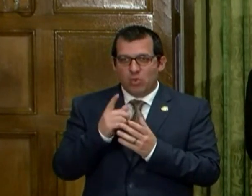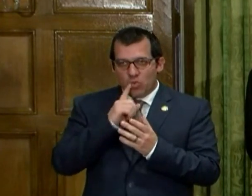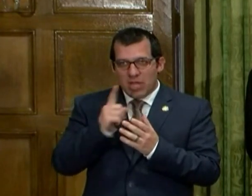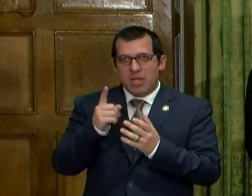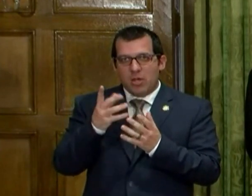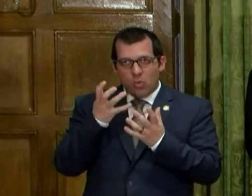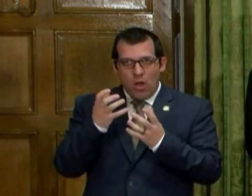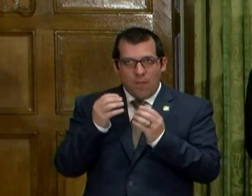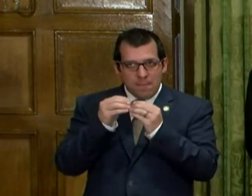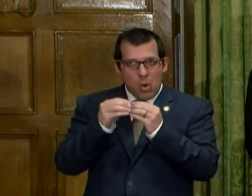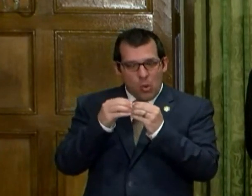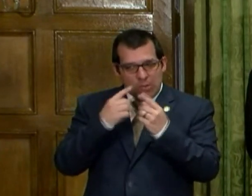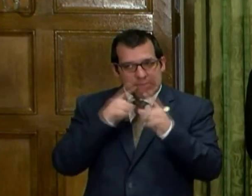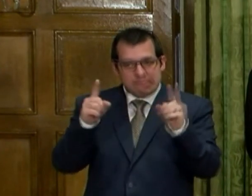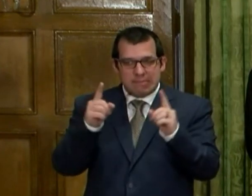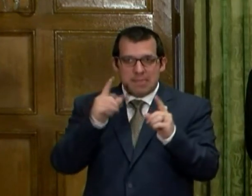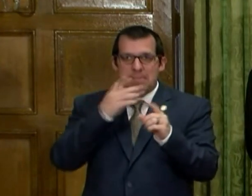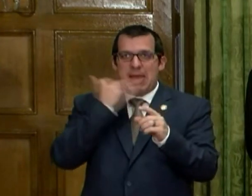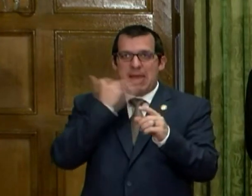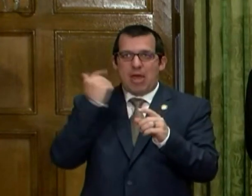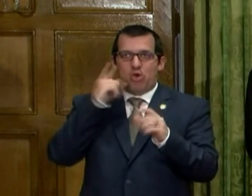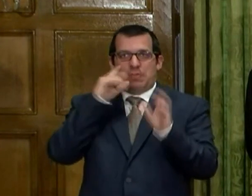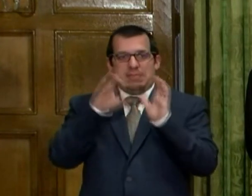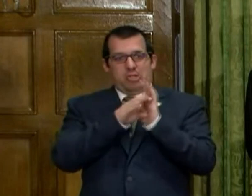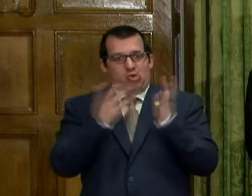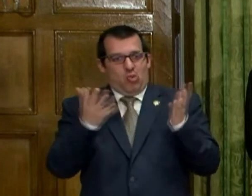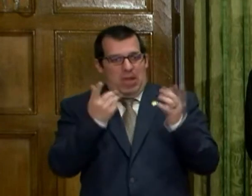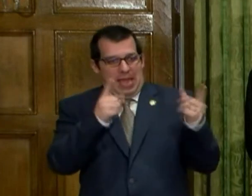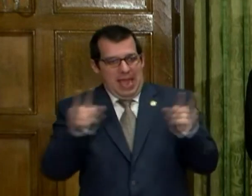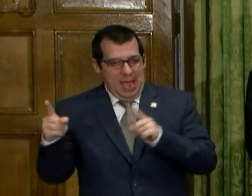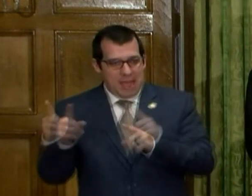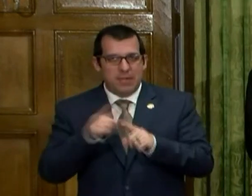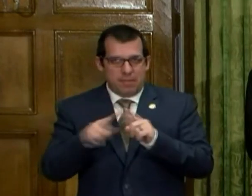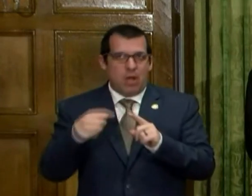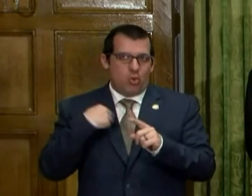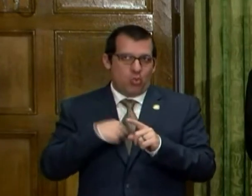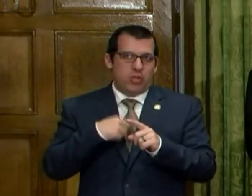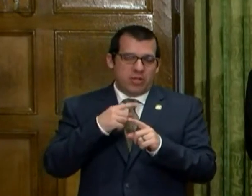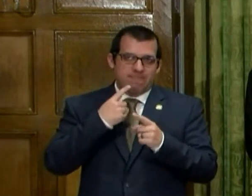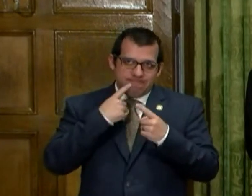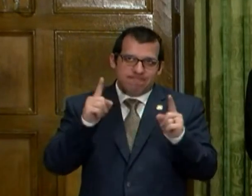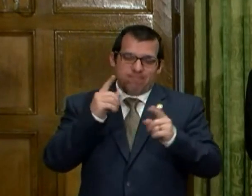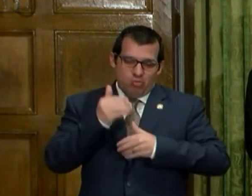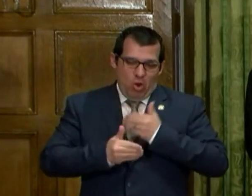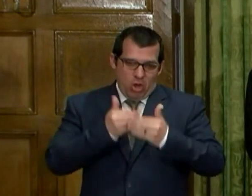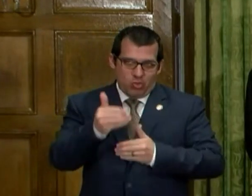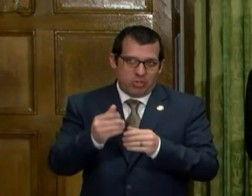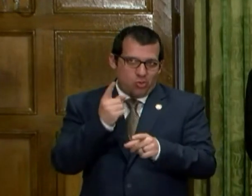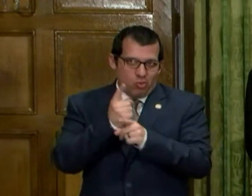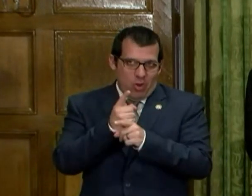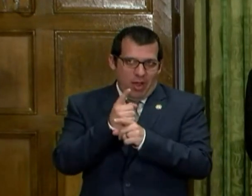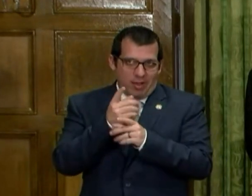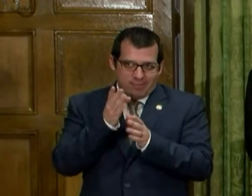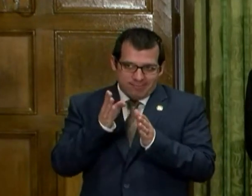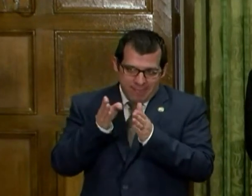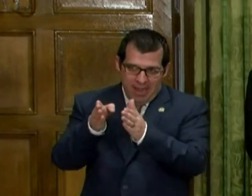to really get a good picture of what's going on in our state, but we're certainly making progress in the right direction. And lastly,